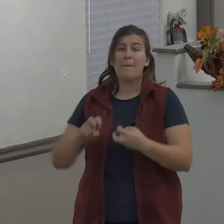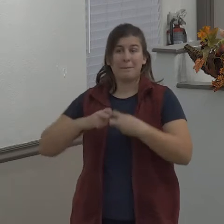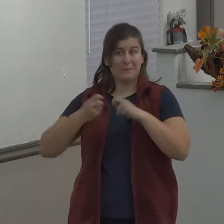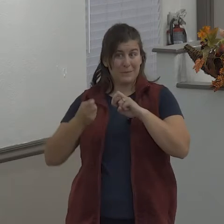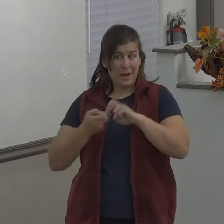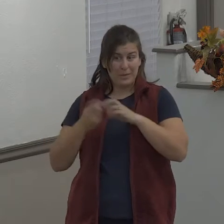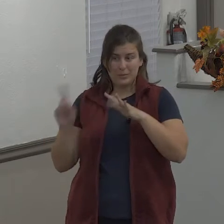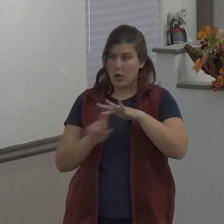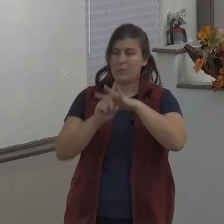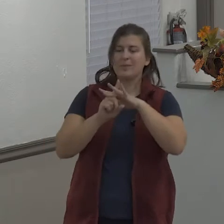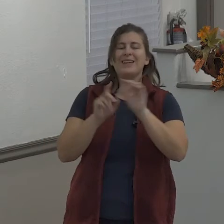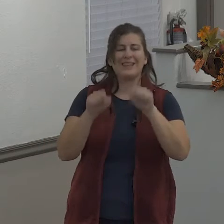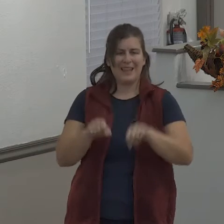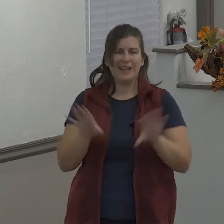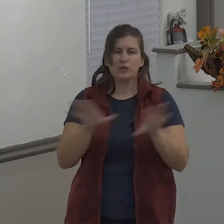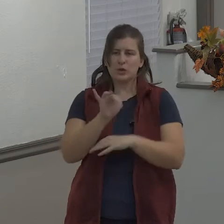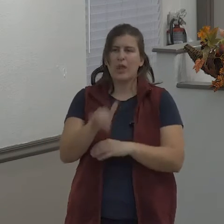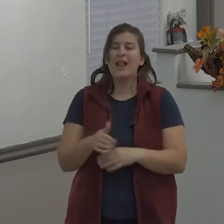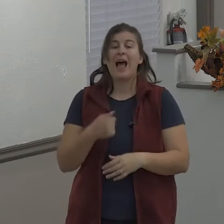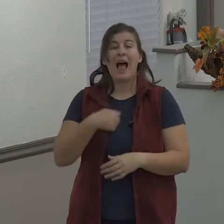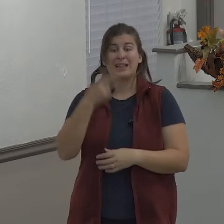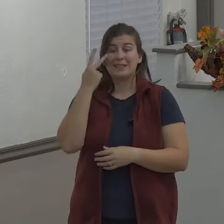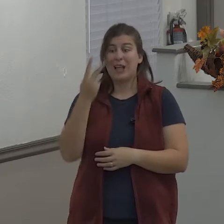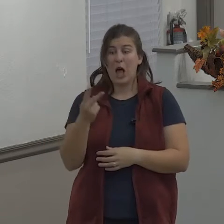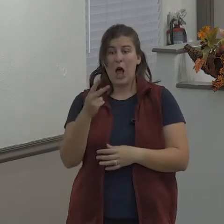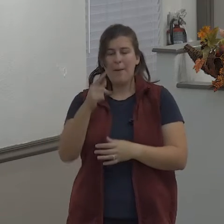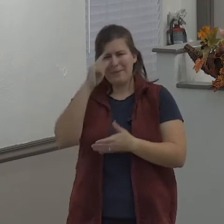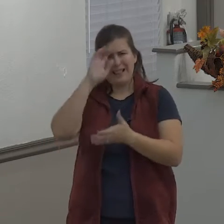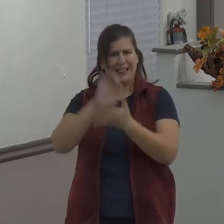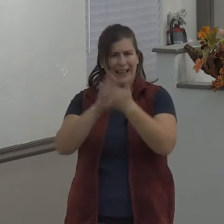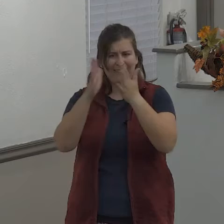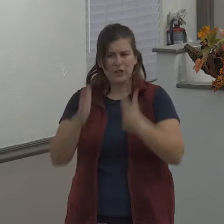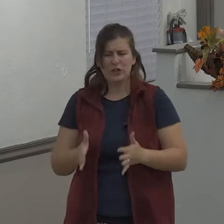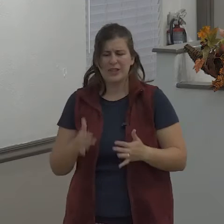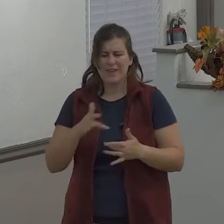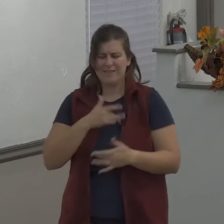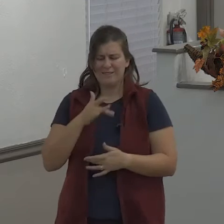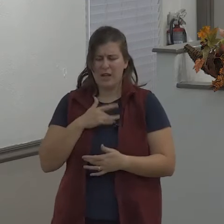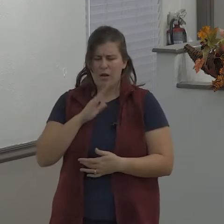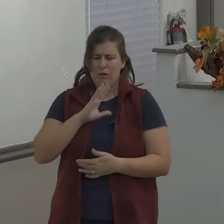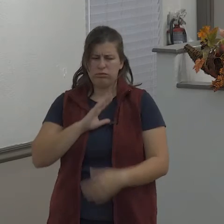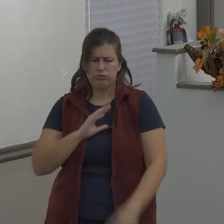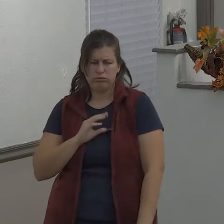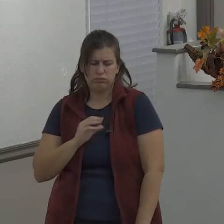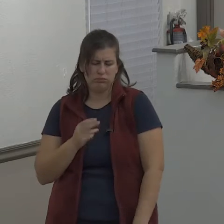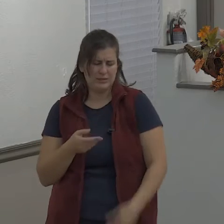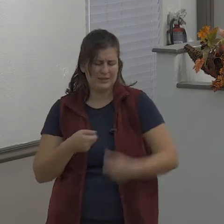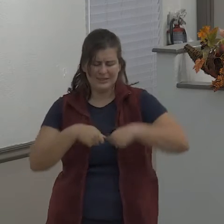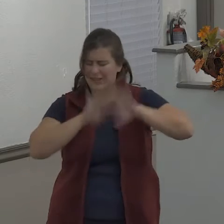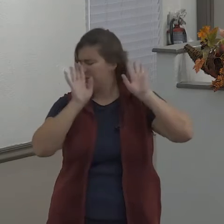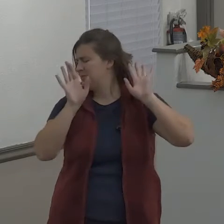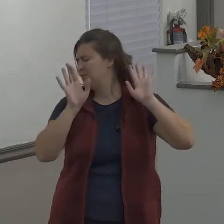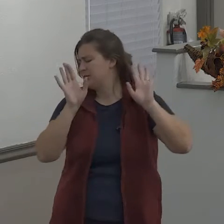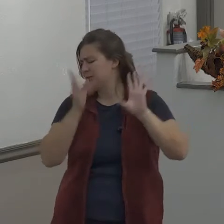But problems can do that. I've seen believers who have gotten discouraged and have given up.